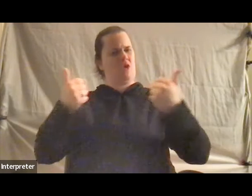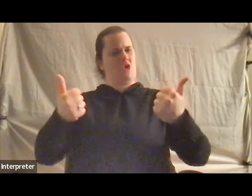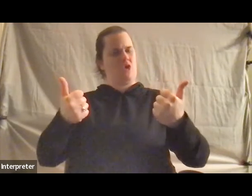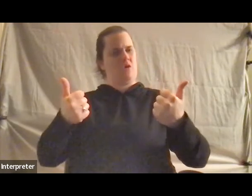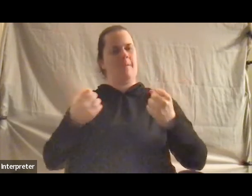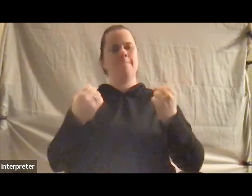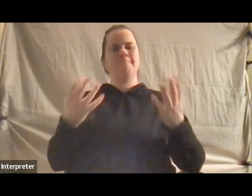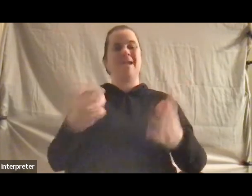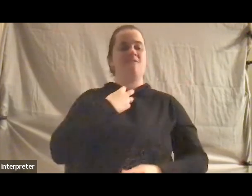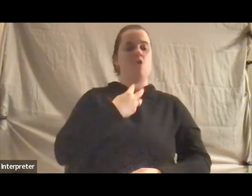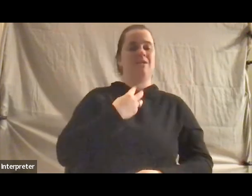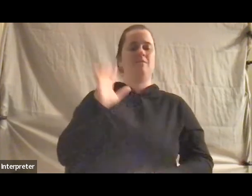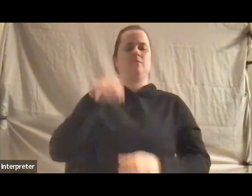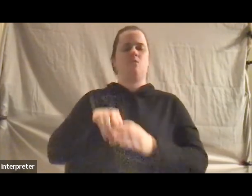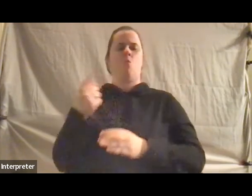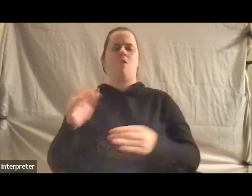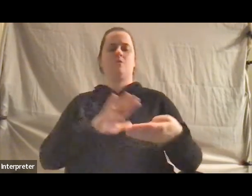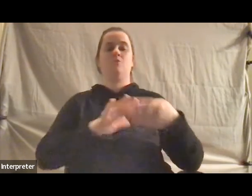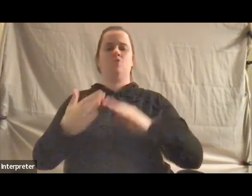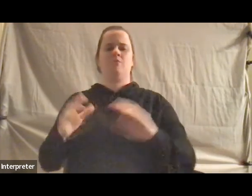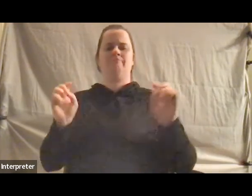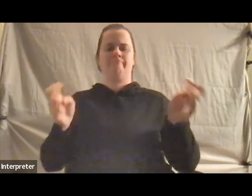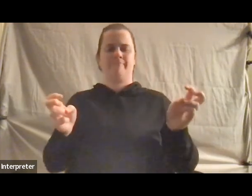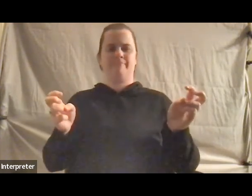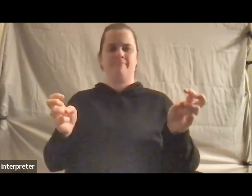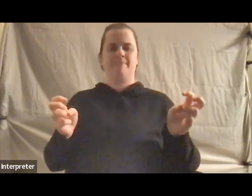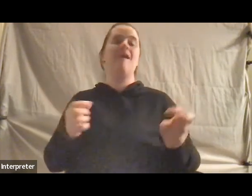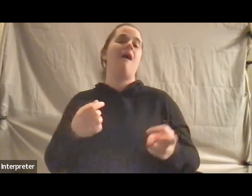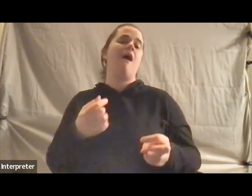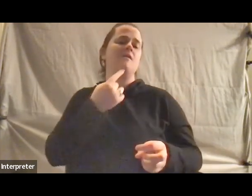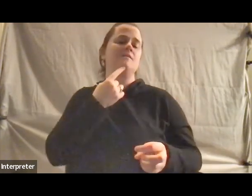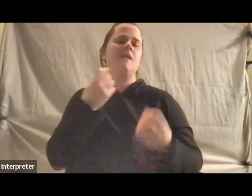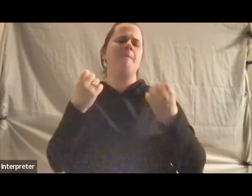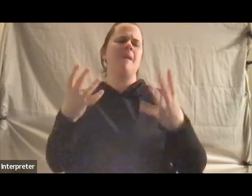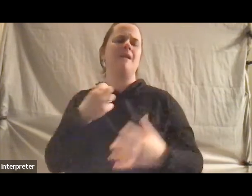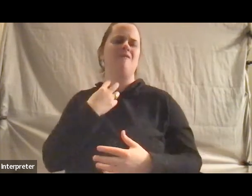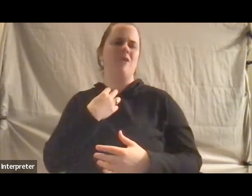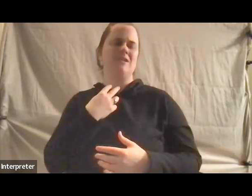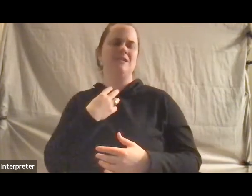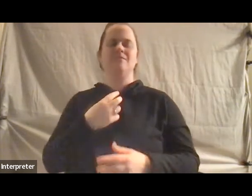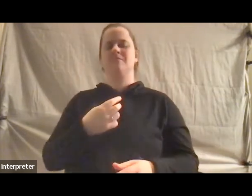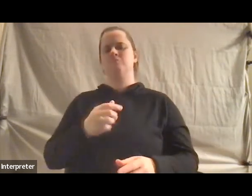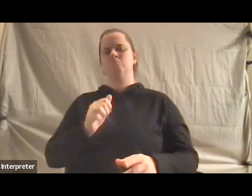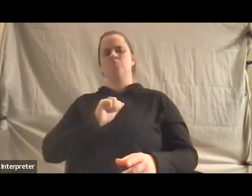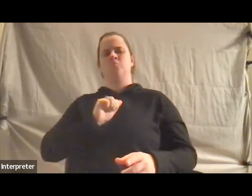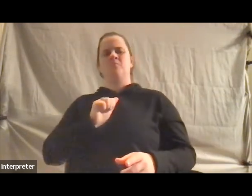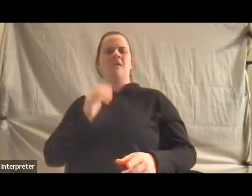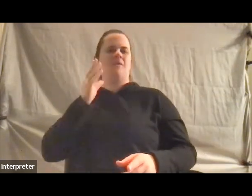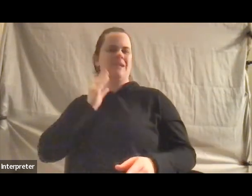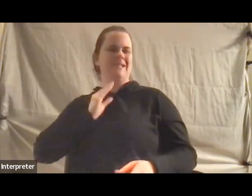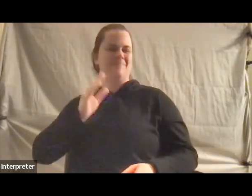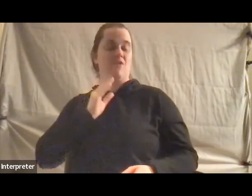one community. When I speak of many voices, I'm hearkened to my experience of being a choir